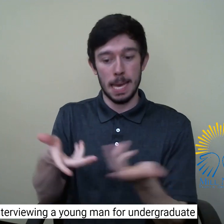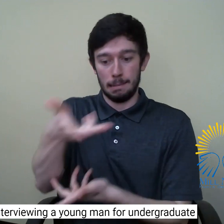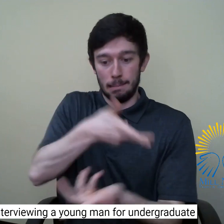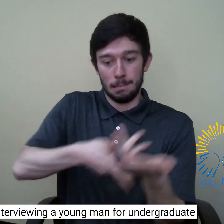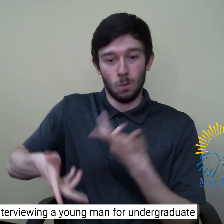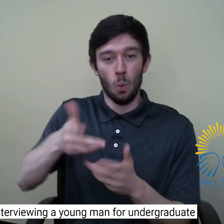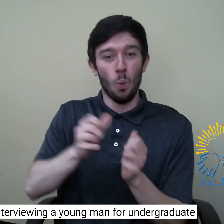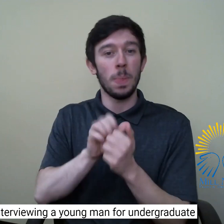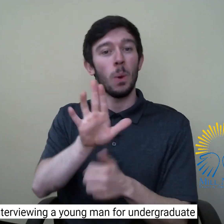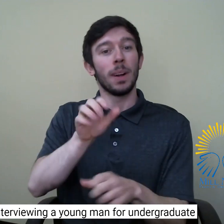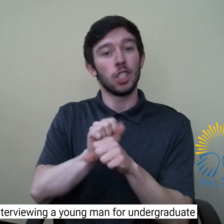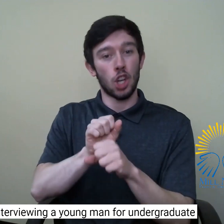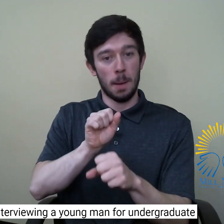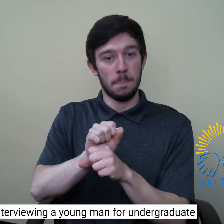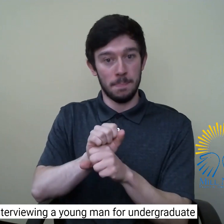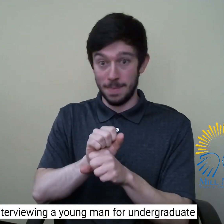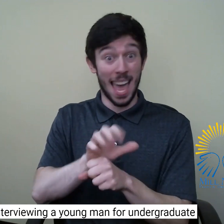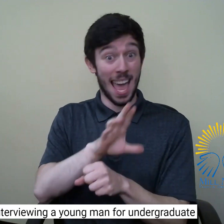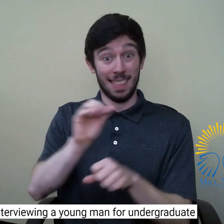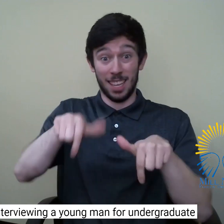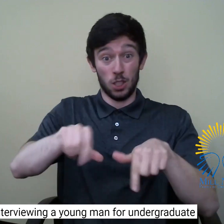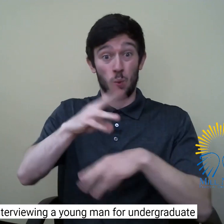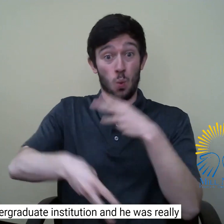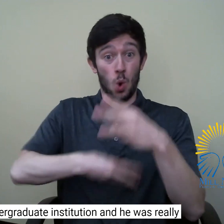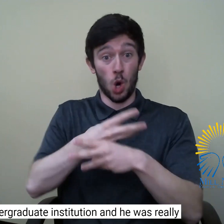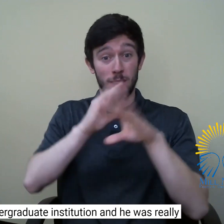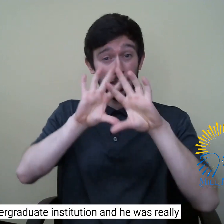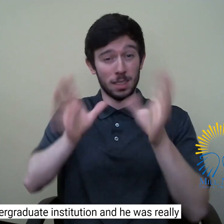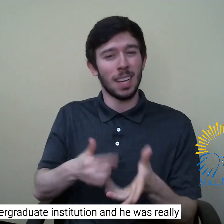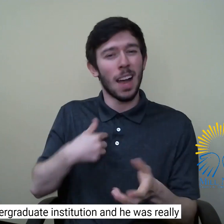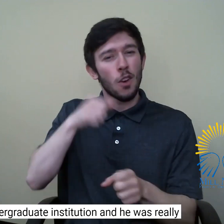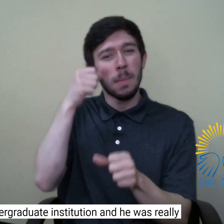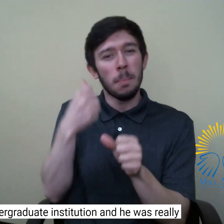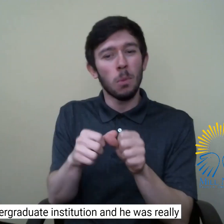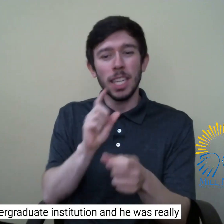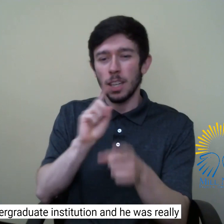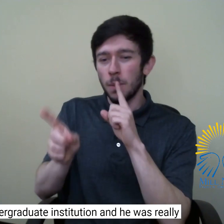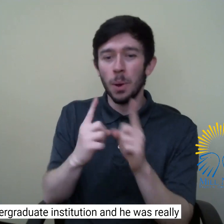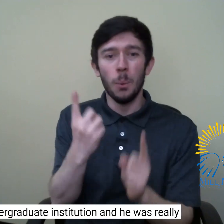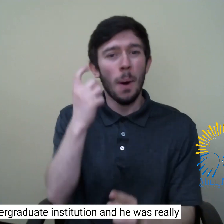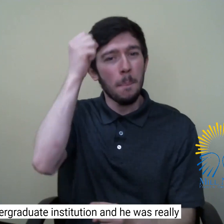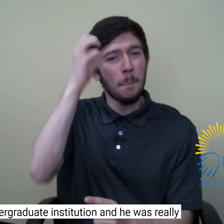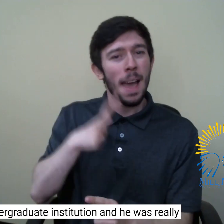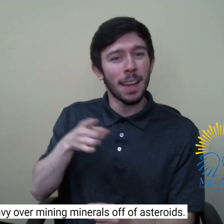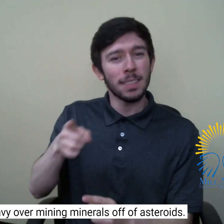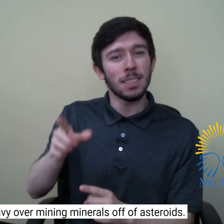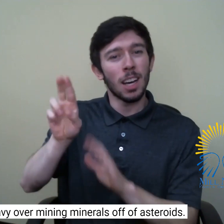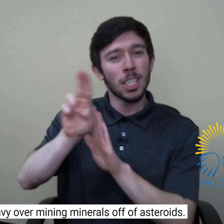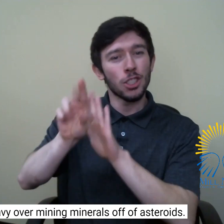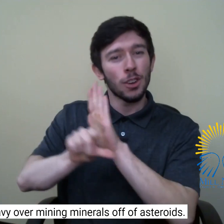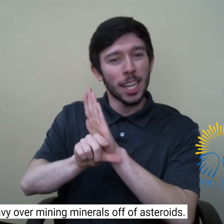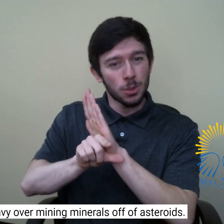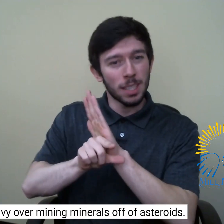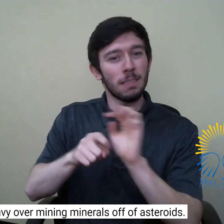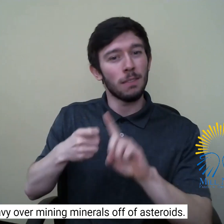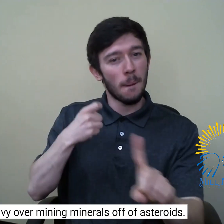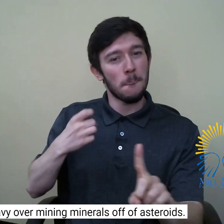remember interviewing a young man for undergraduate at my undergraduate institution, and he was really hot and heavy over